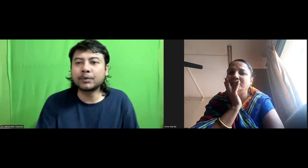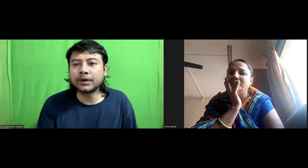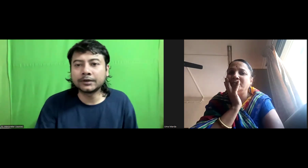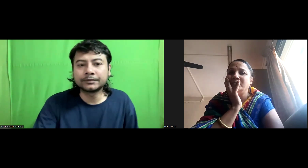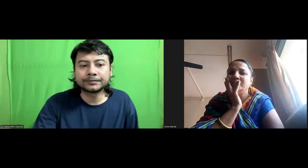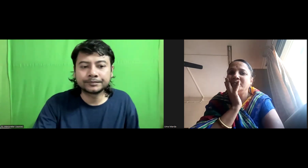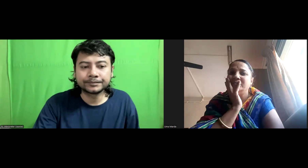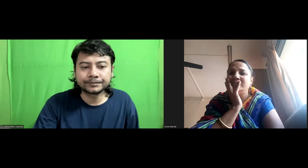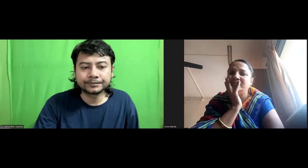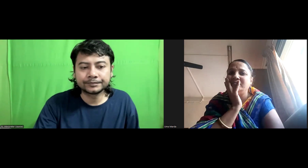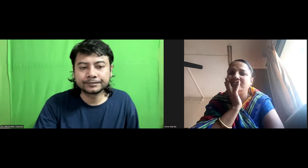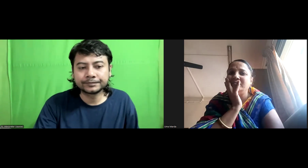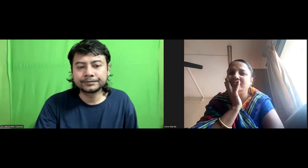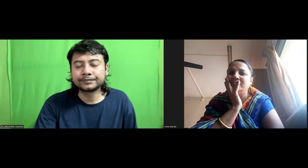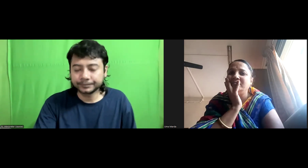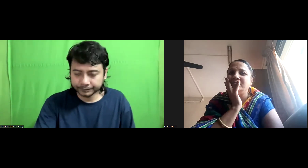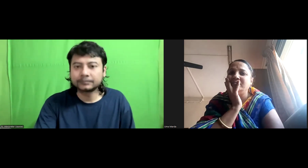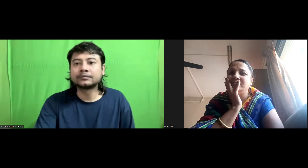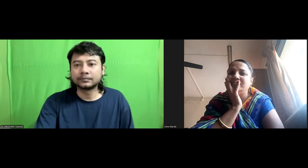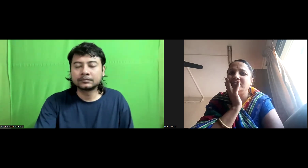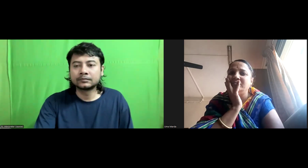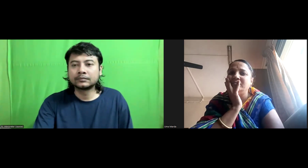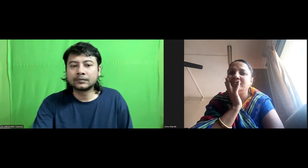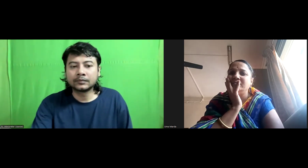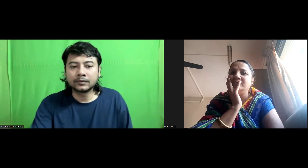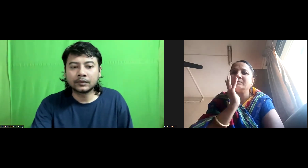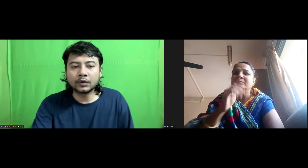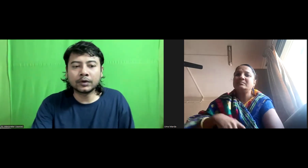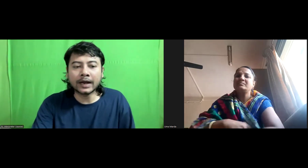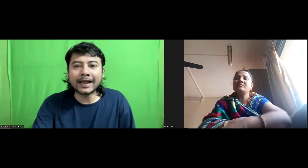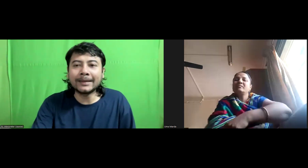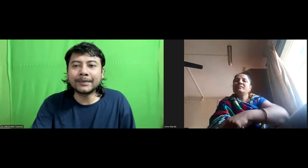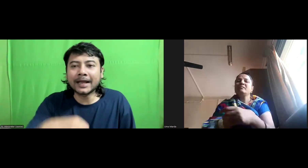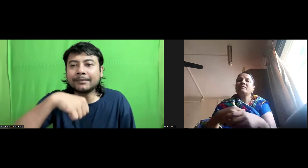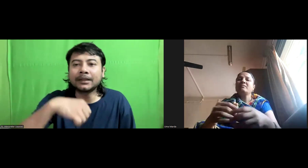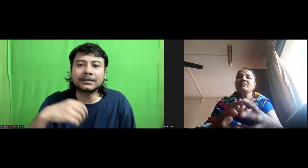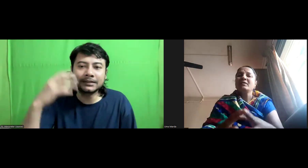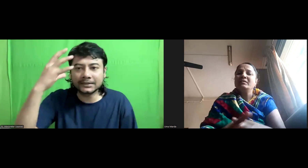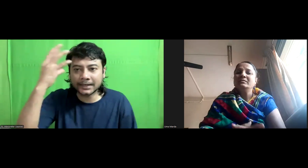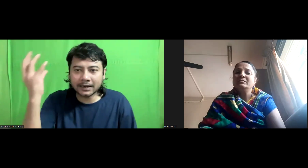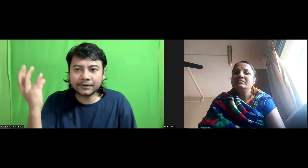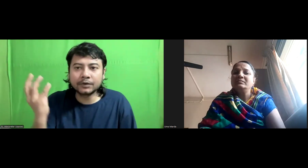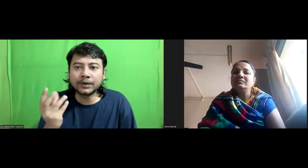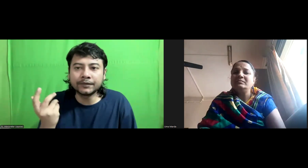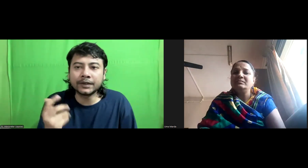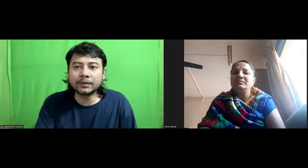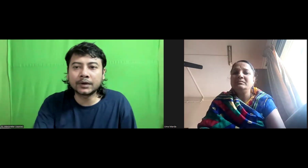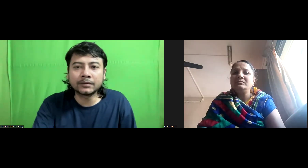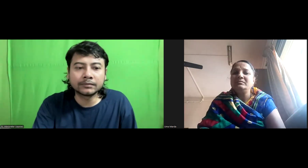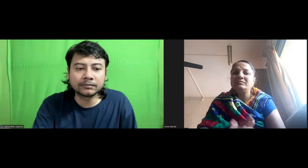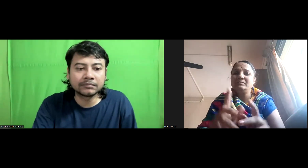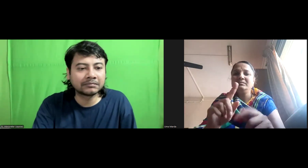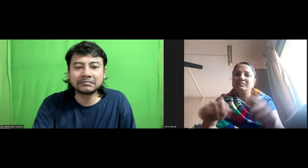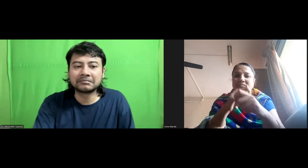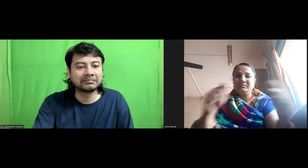It Krishna hap pulled it. happened the same day only because he freed Oh, himself when. time, Mataji, she is saying afternoon, evening. I don't know